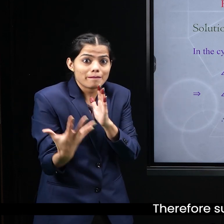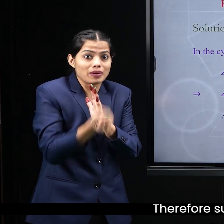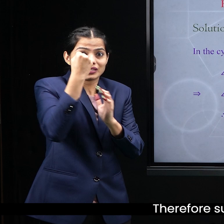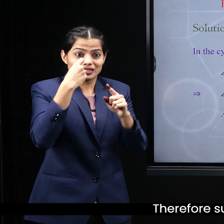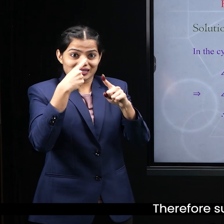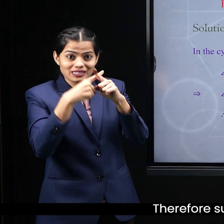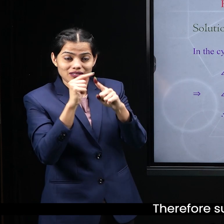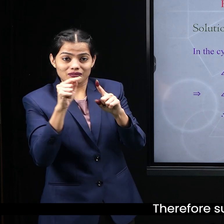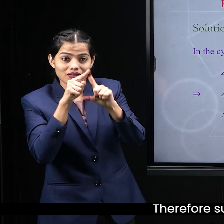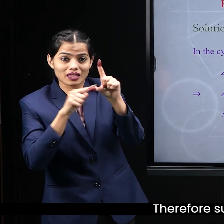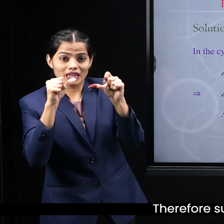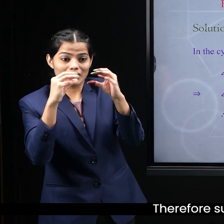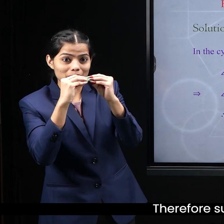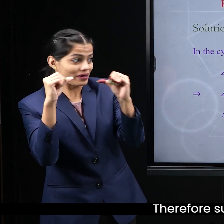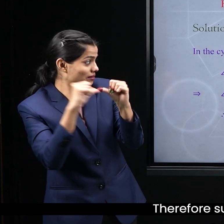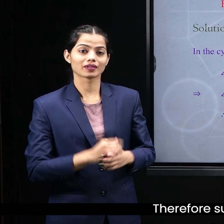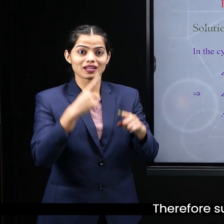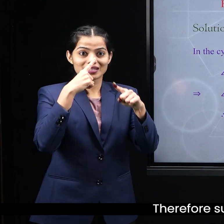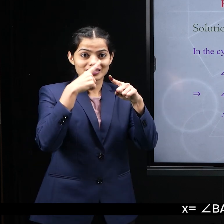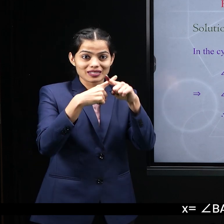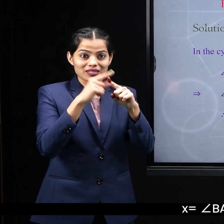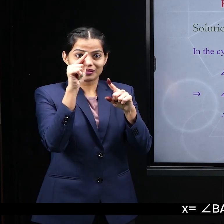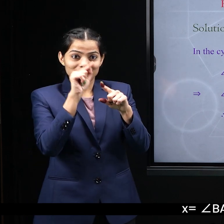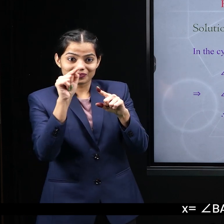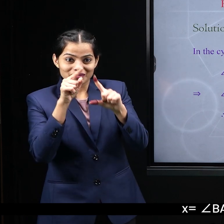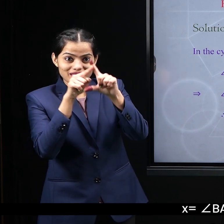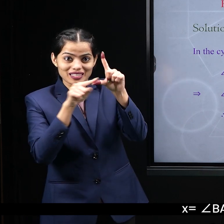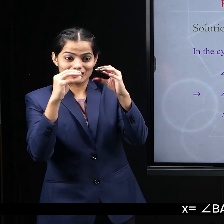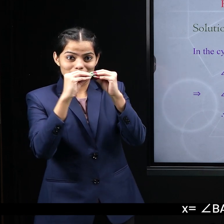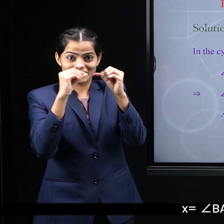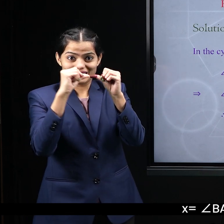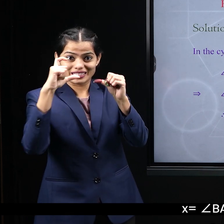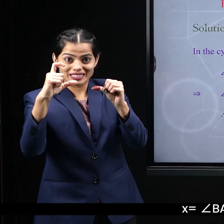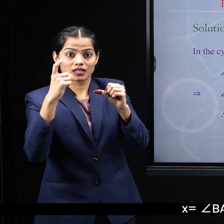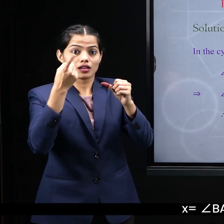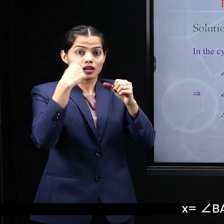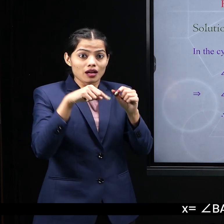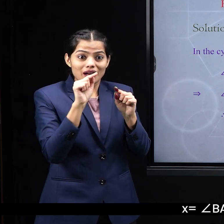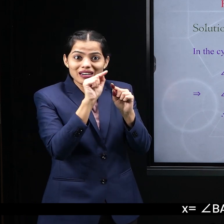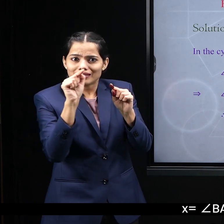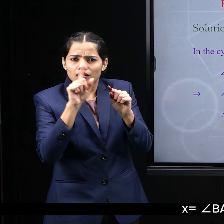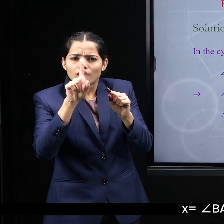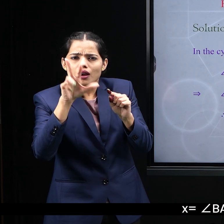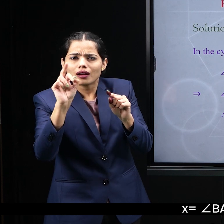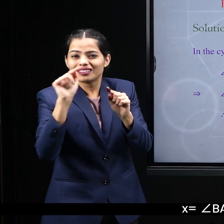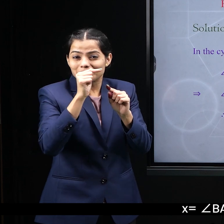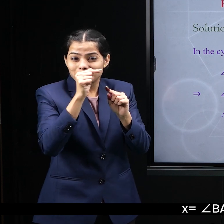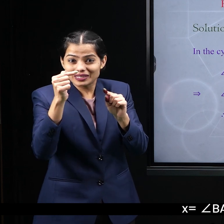the values, we get x is equal to angle BAC is equal to 180